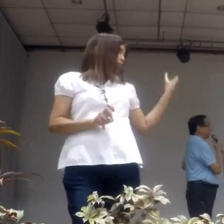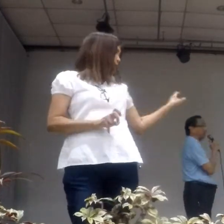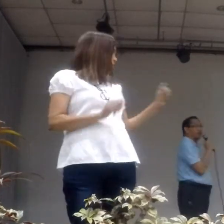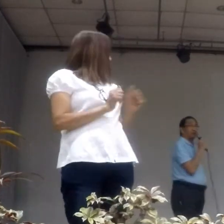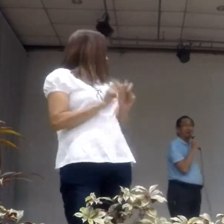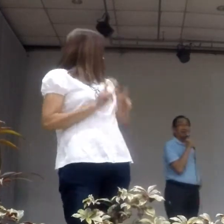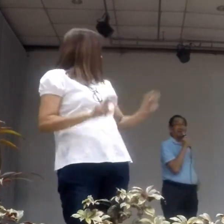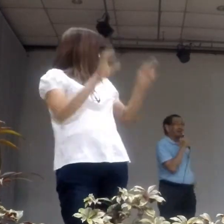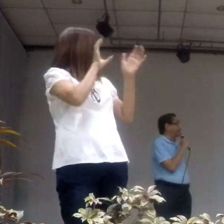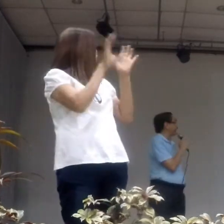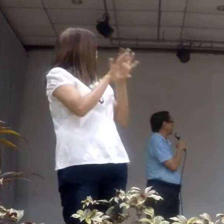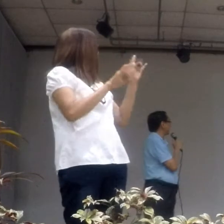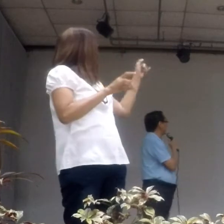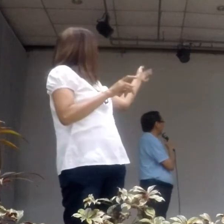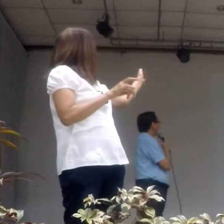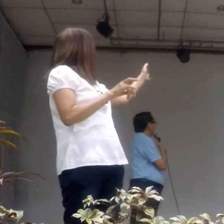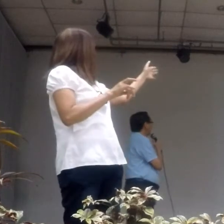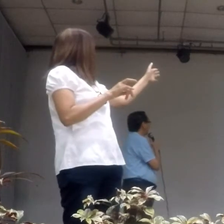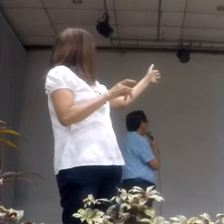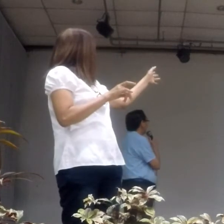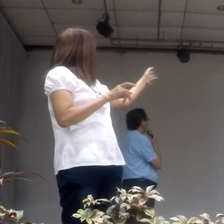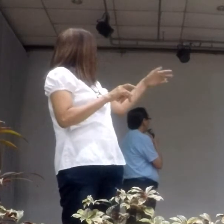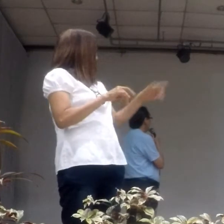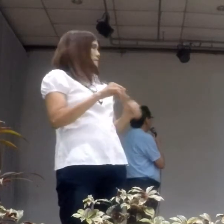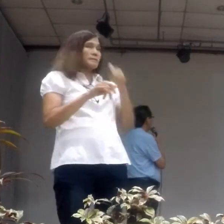That's the picture of Menci.